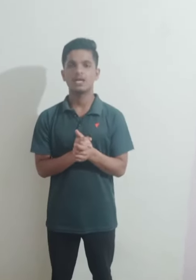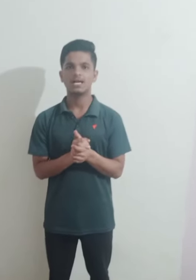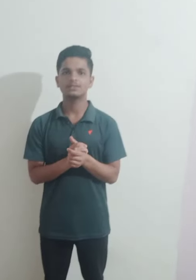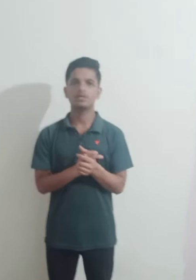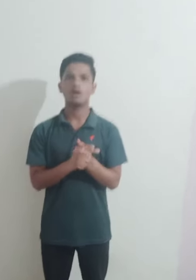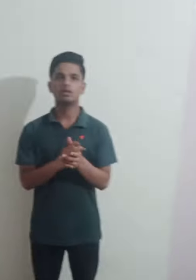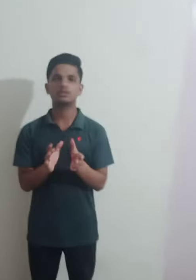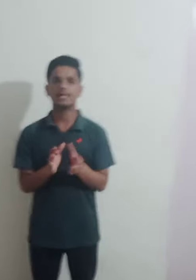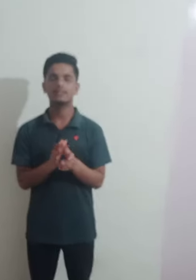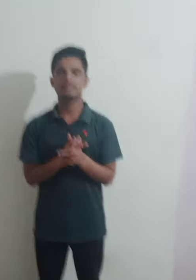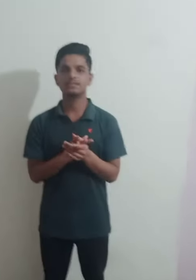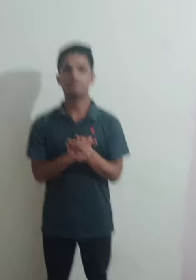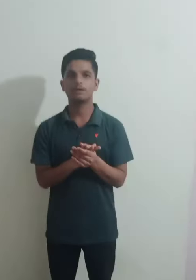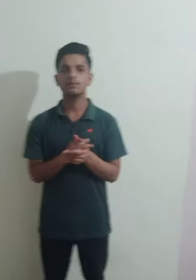all know that the JVM,